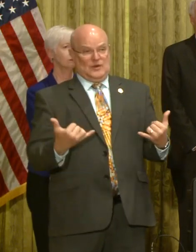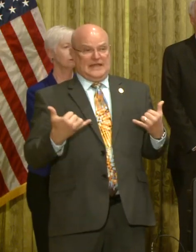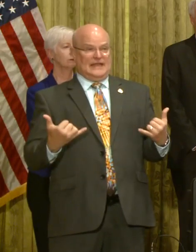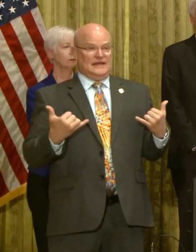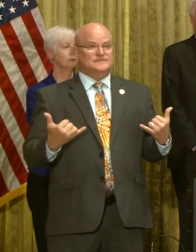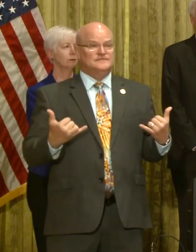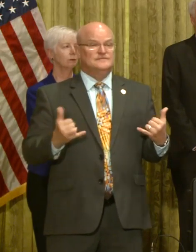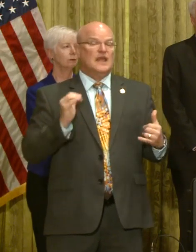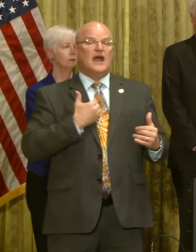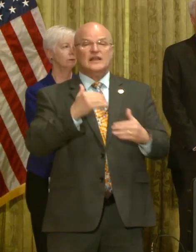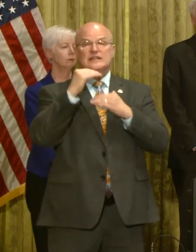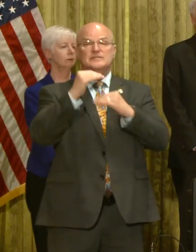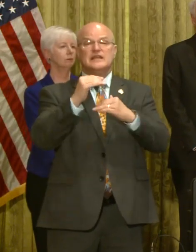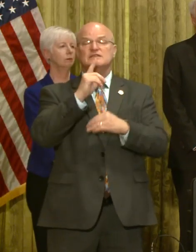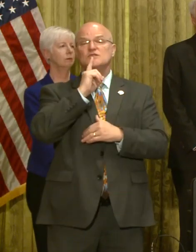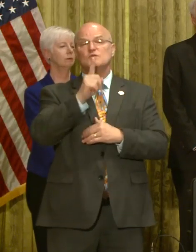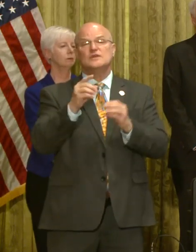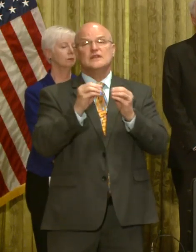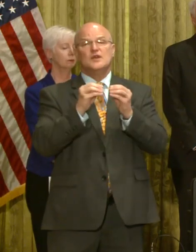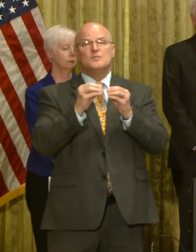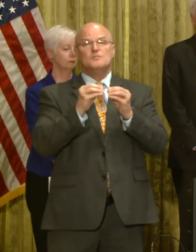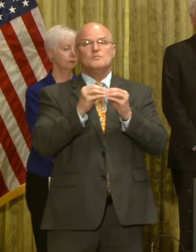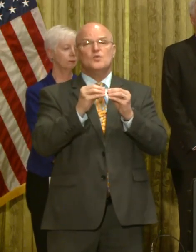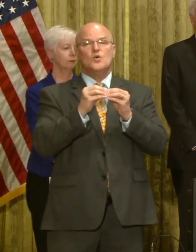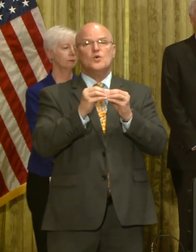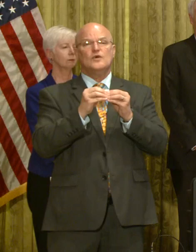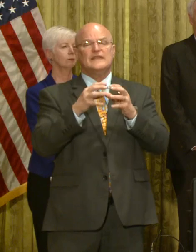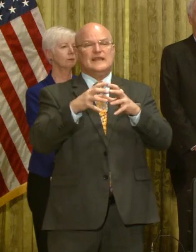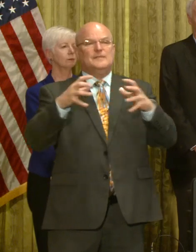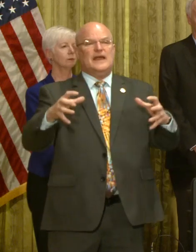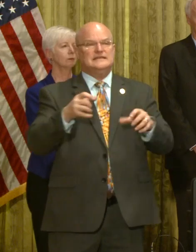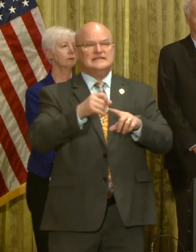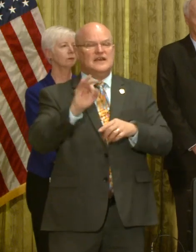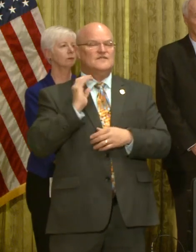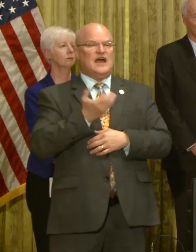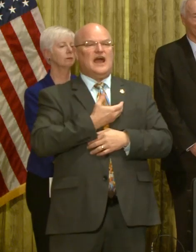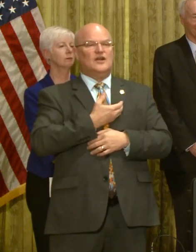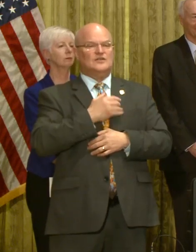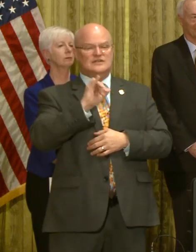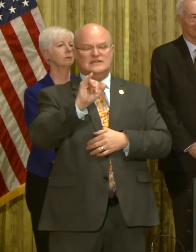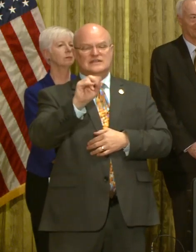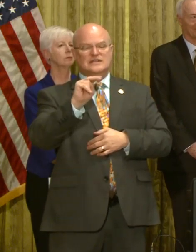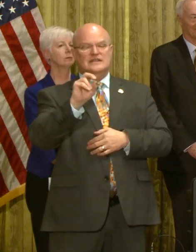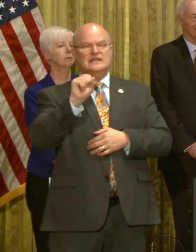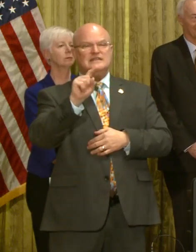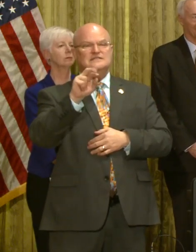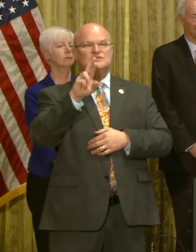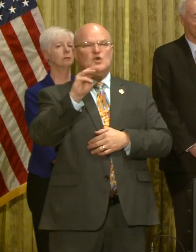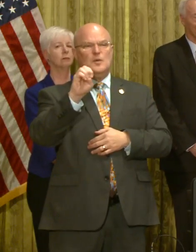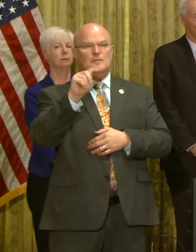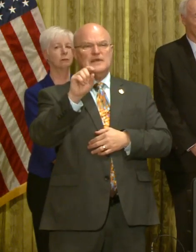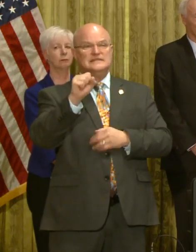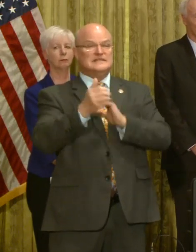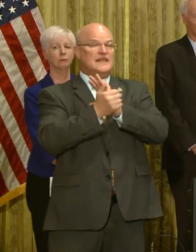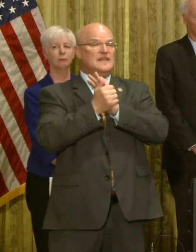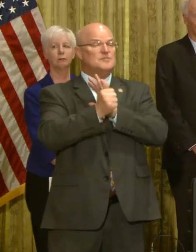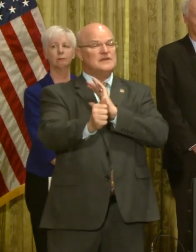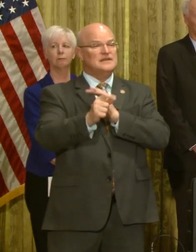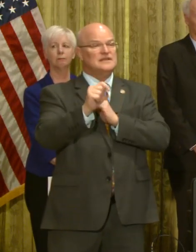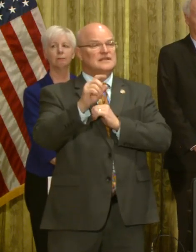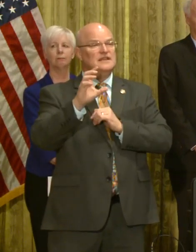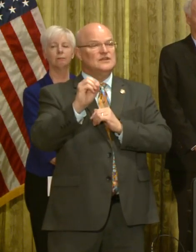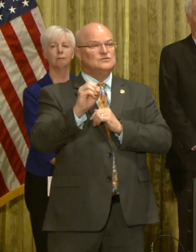time. Our limitations are really more the capacity of our instruments, the ability